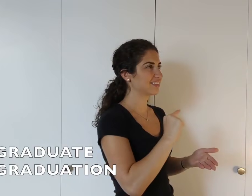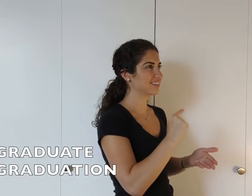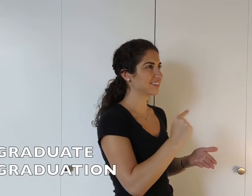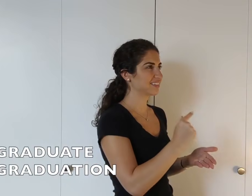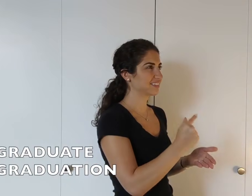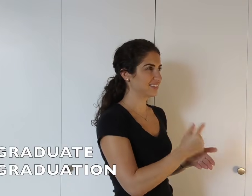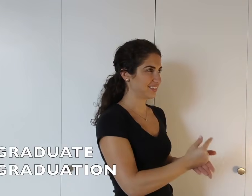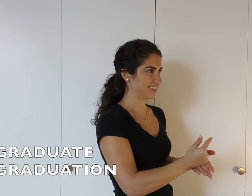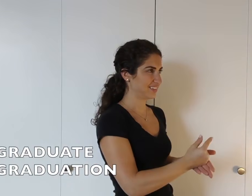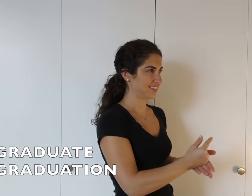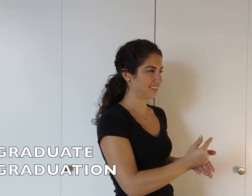Graduate.